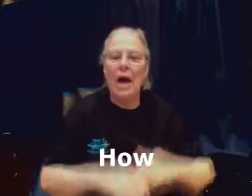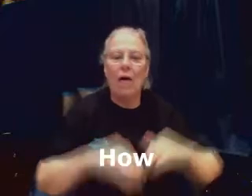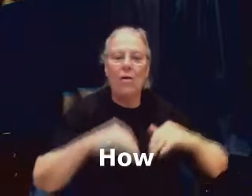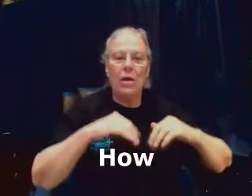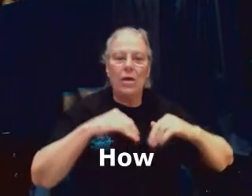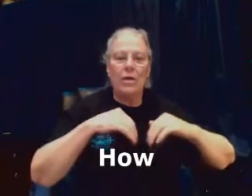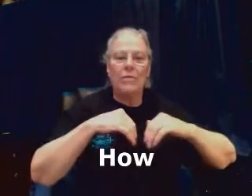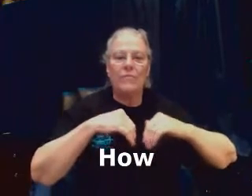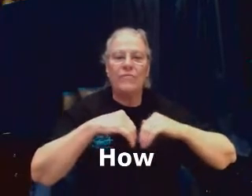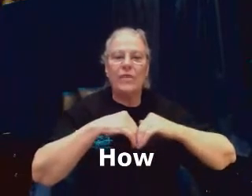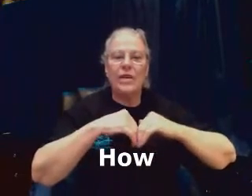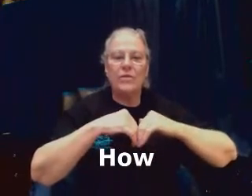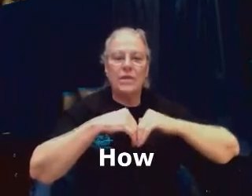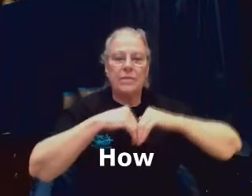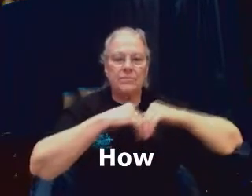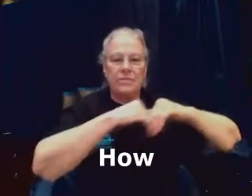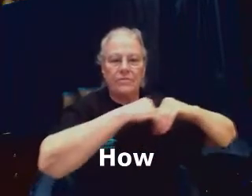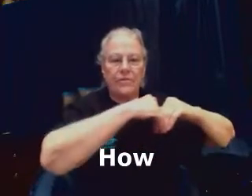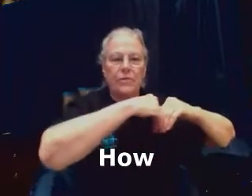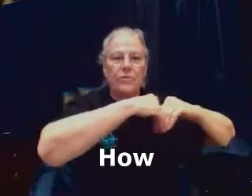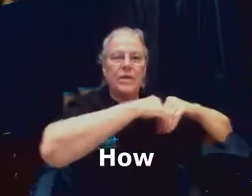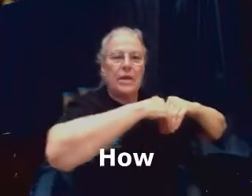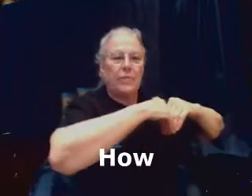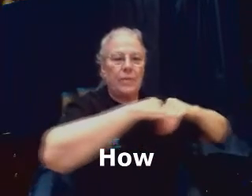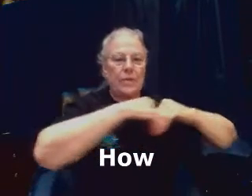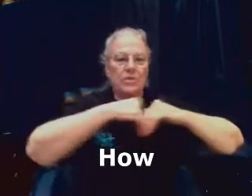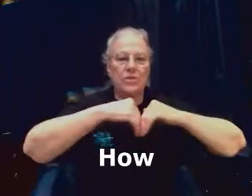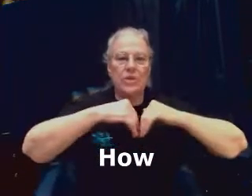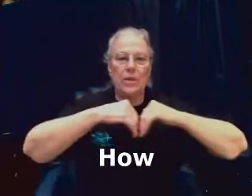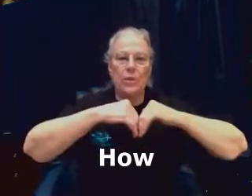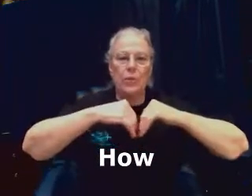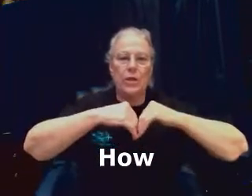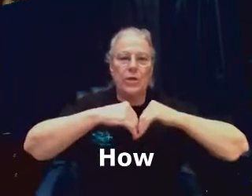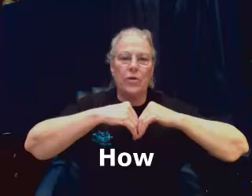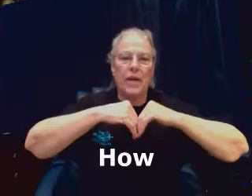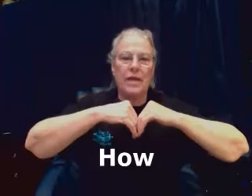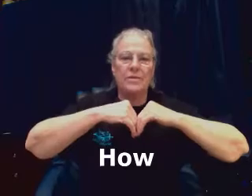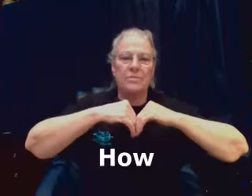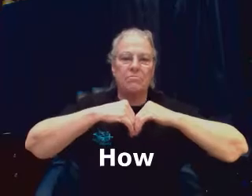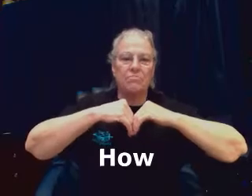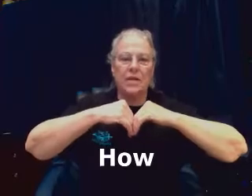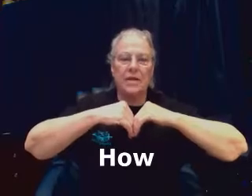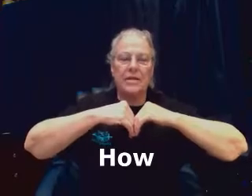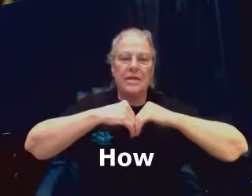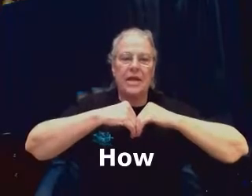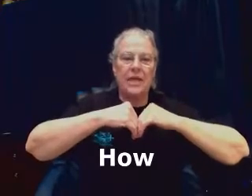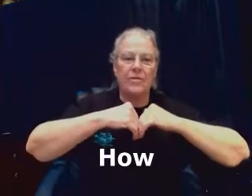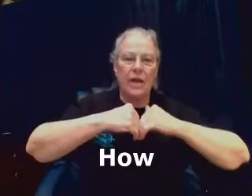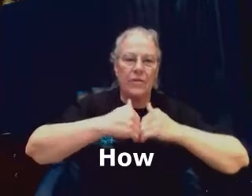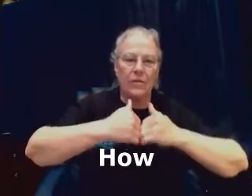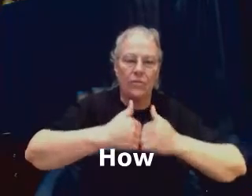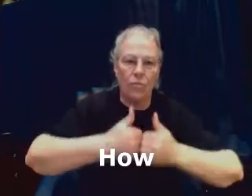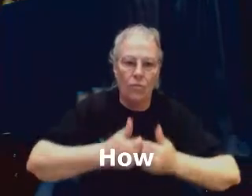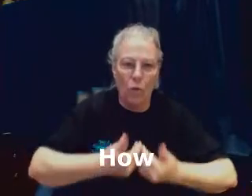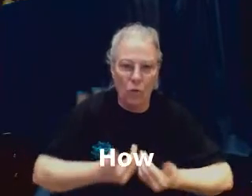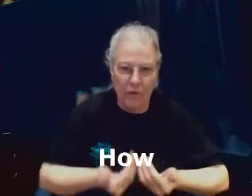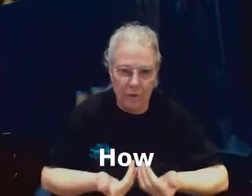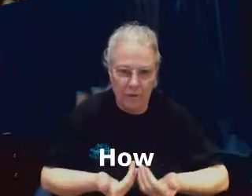How? Fingertip to fingertip, it's just like you're putting your hands kind of together and then rolling them